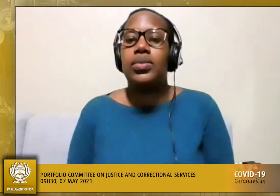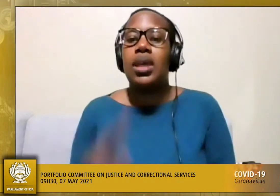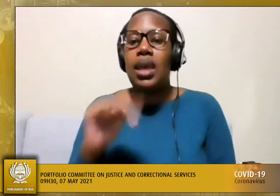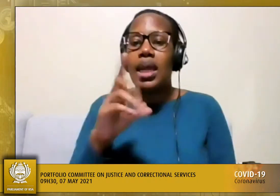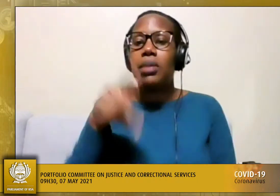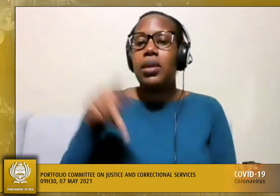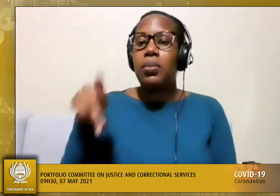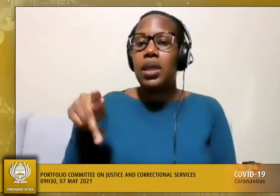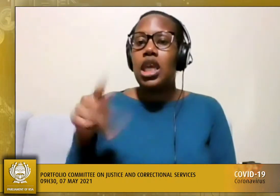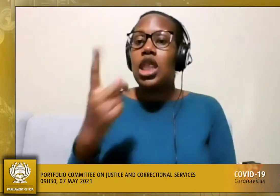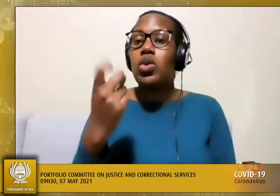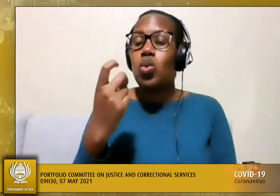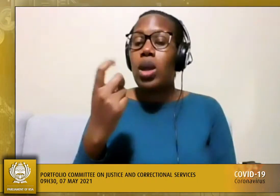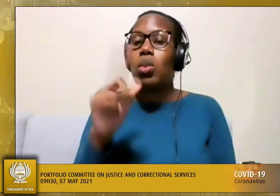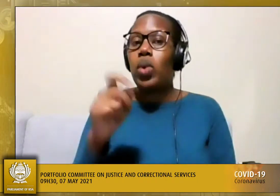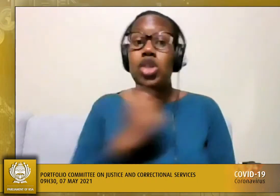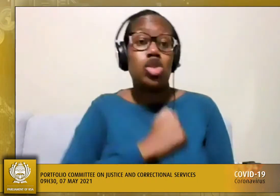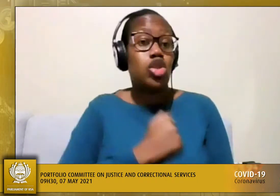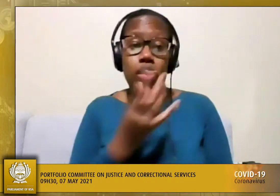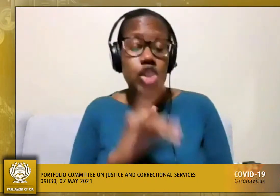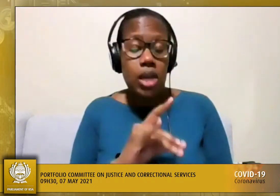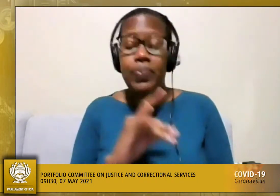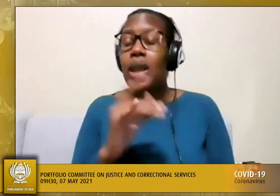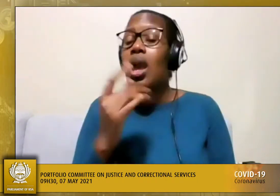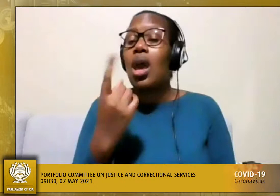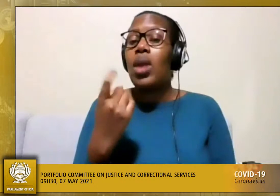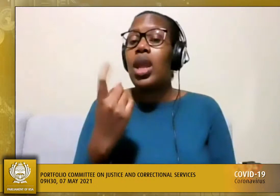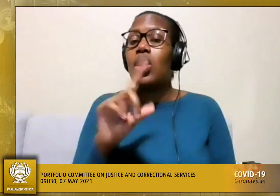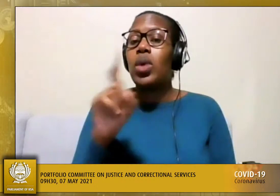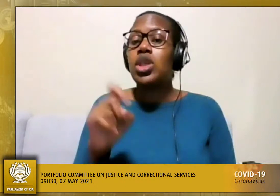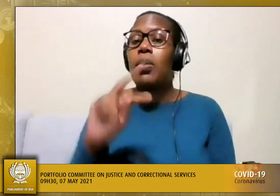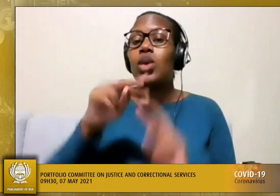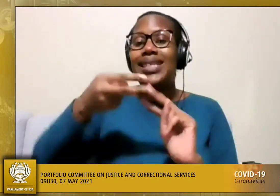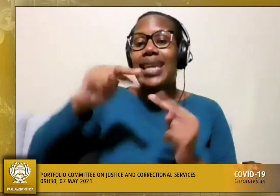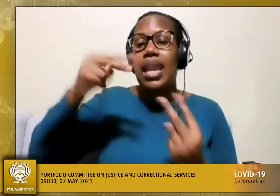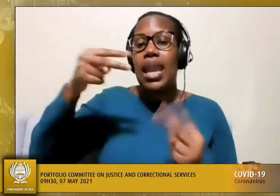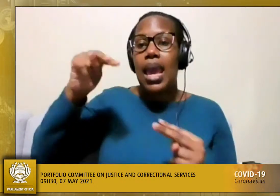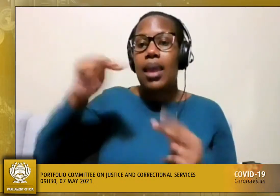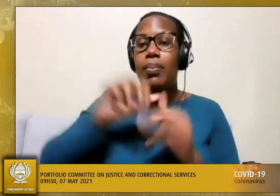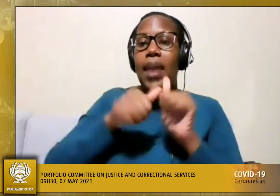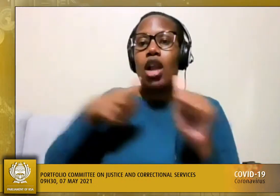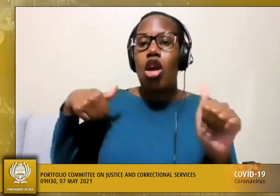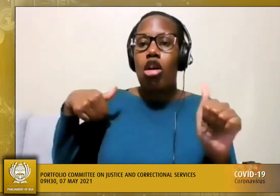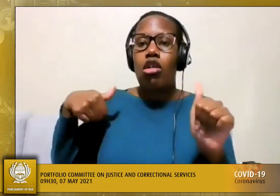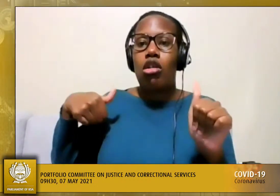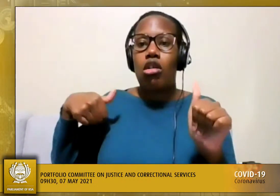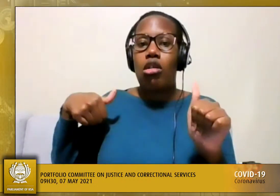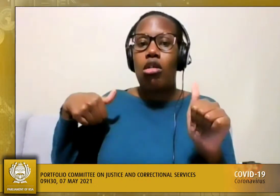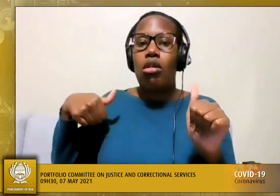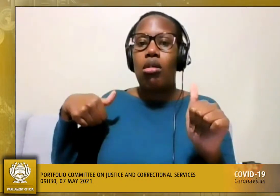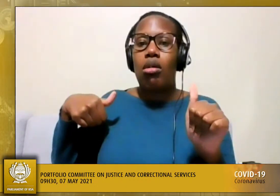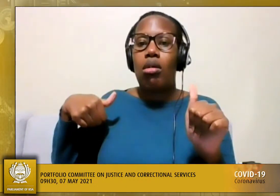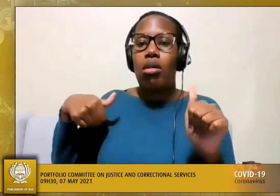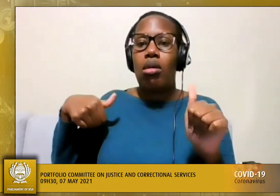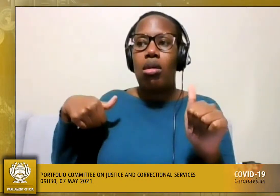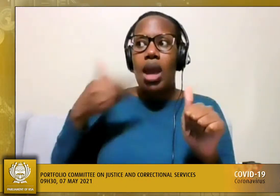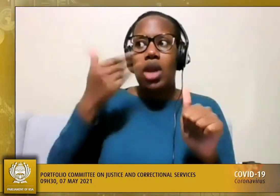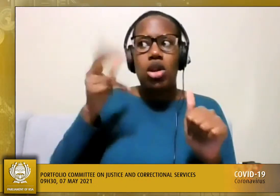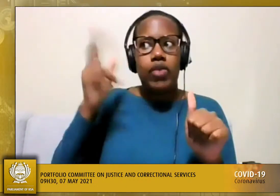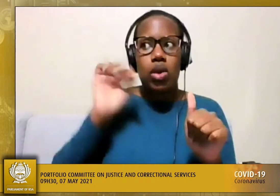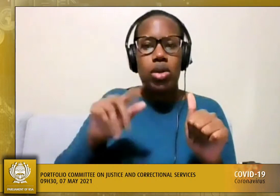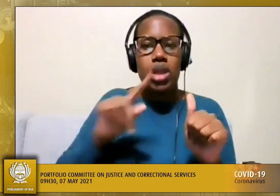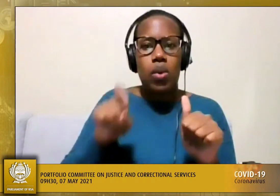was one other question before you go sorry um on the DNA backlogs um uh I don't know if you heard